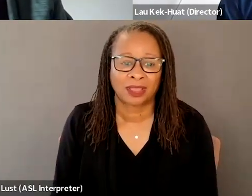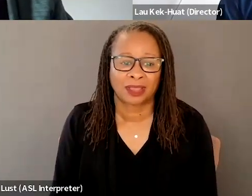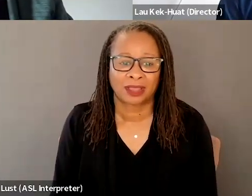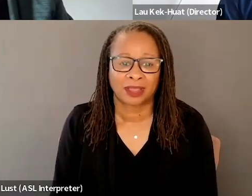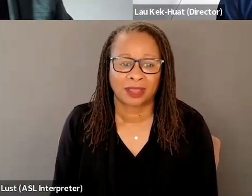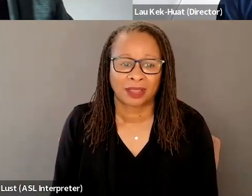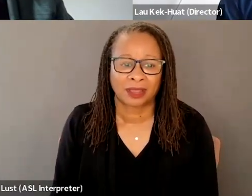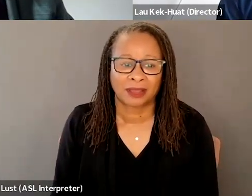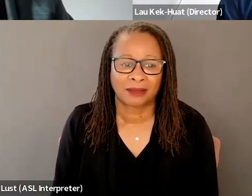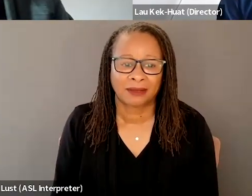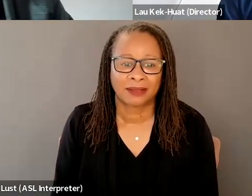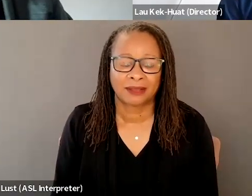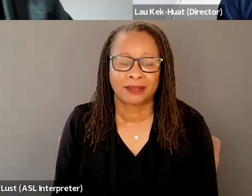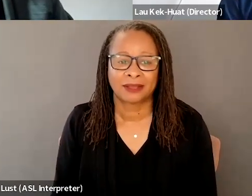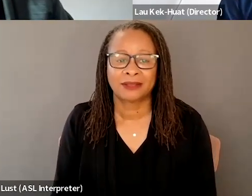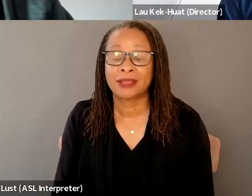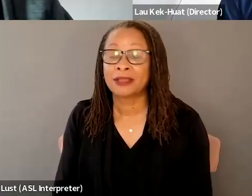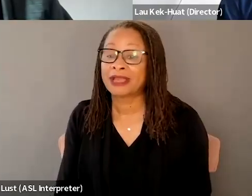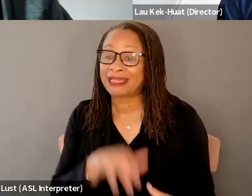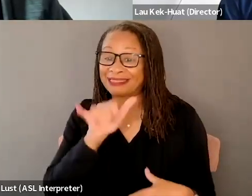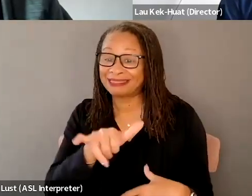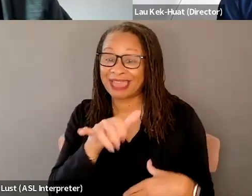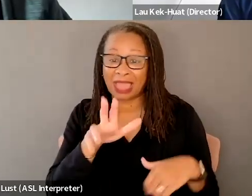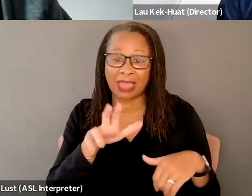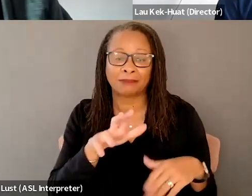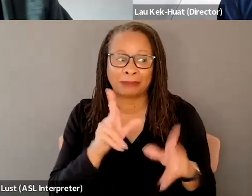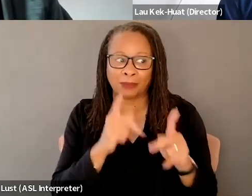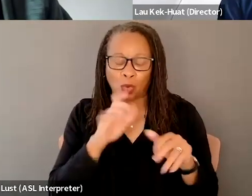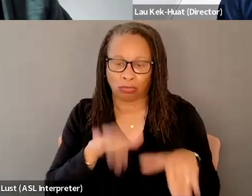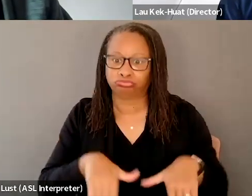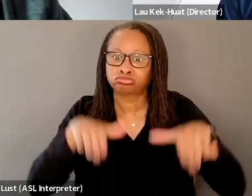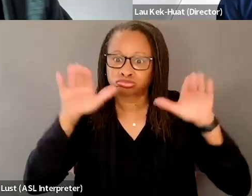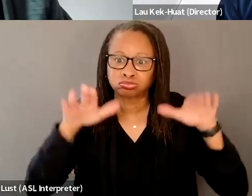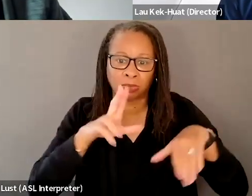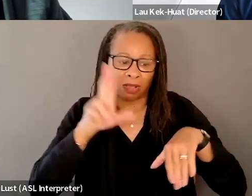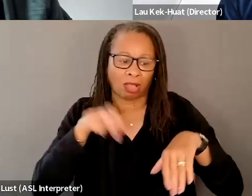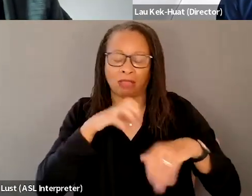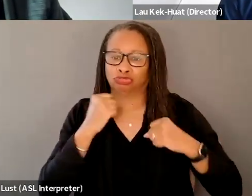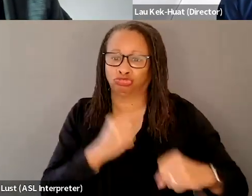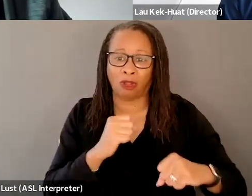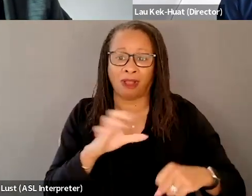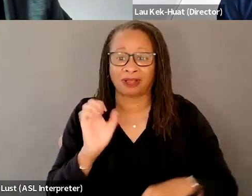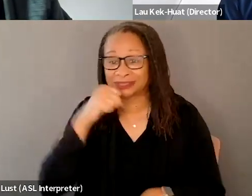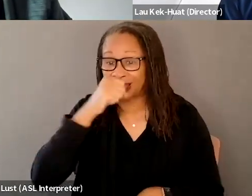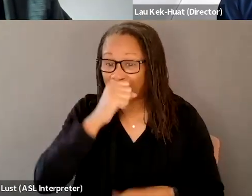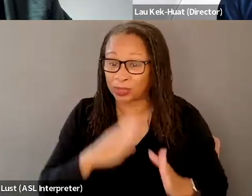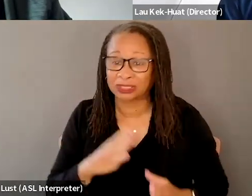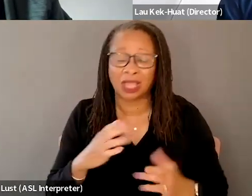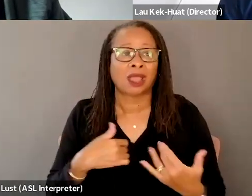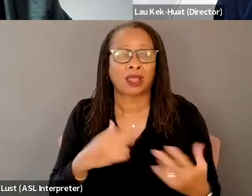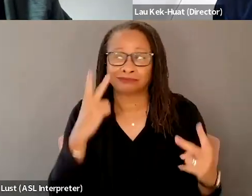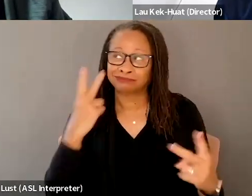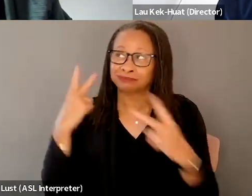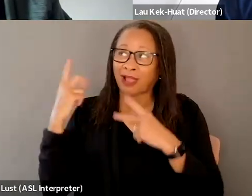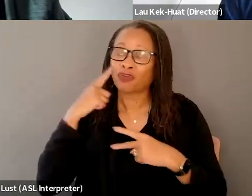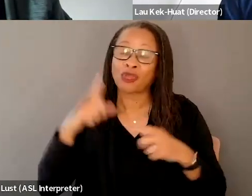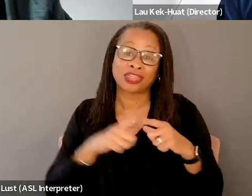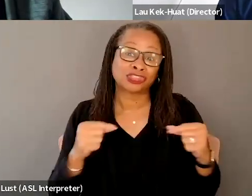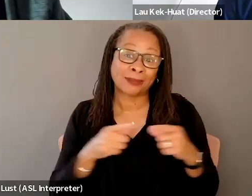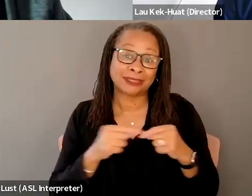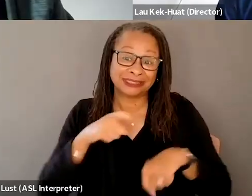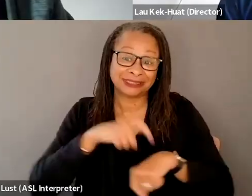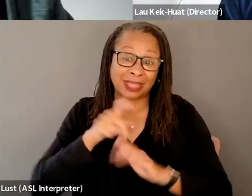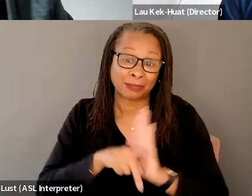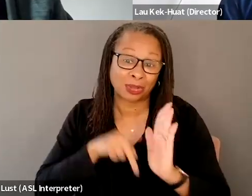found that the so-called native Taiwanese are rather nostalgic often for the Japanese